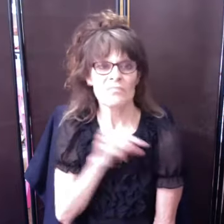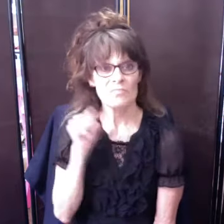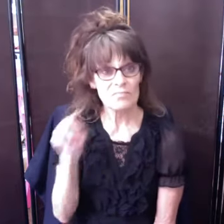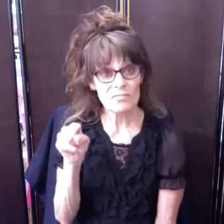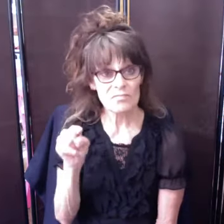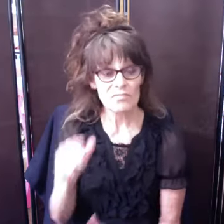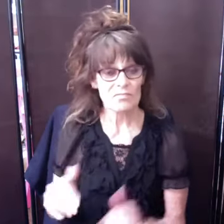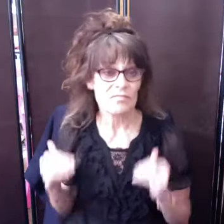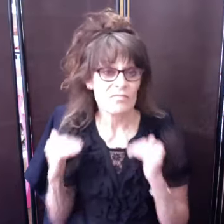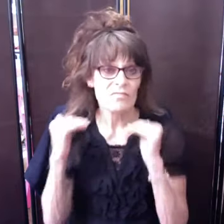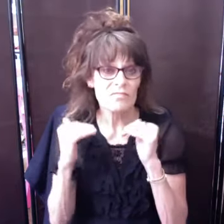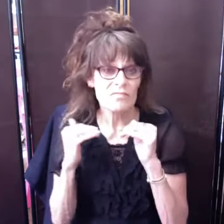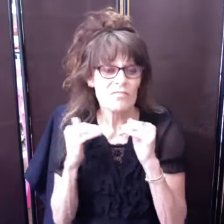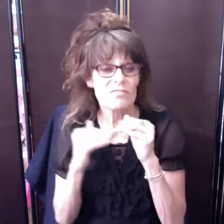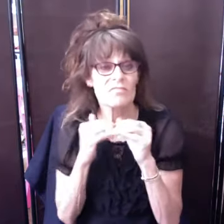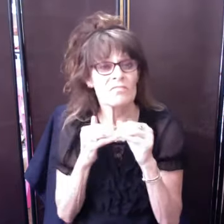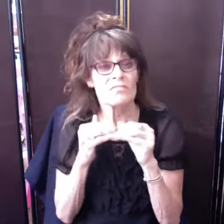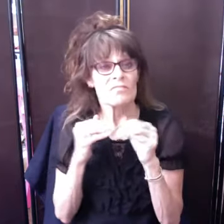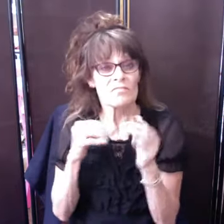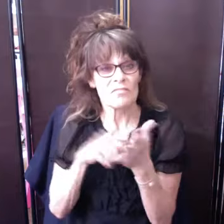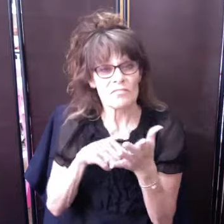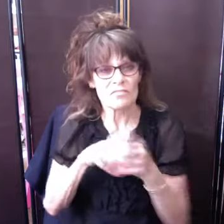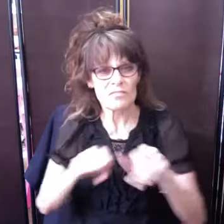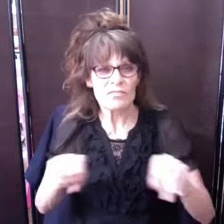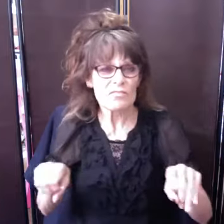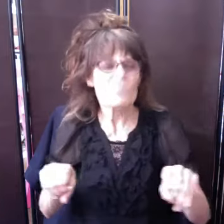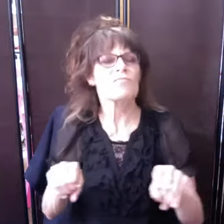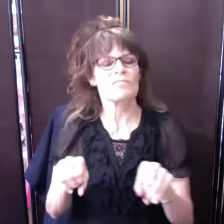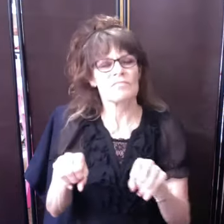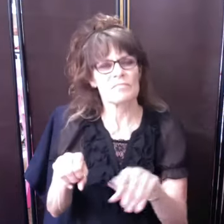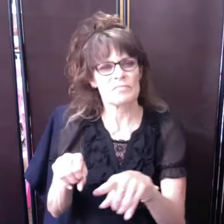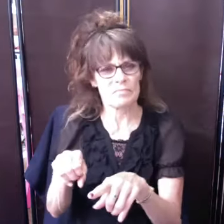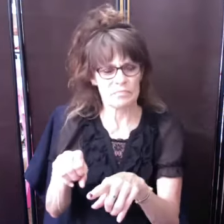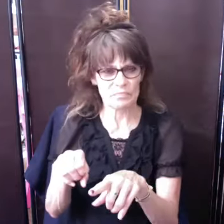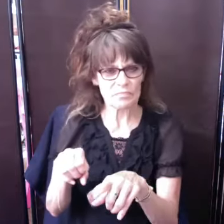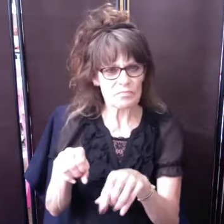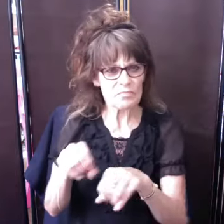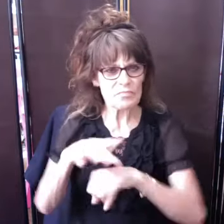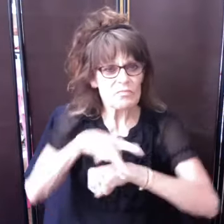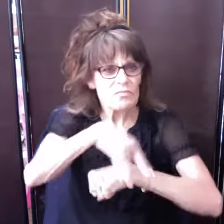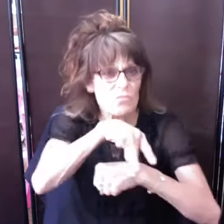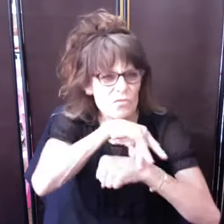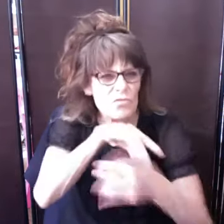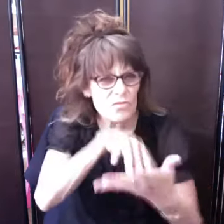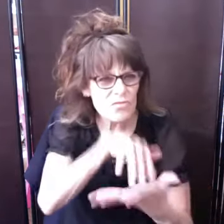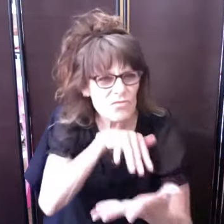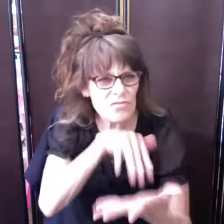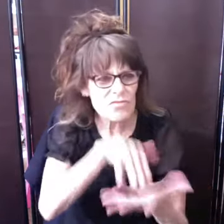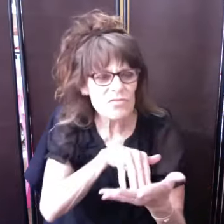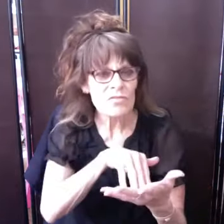and some other related subjects. And little old SMU, they needed a geology professor, and basically he stood at the front of the classroom for a year. Maybe he